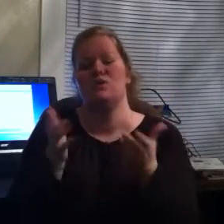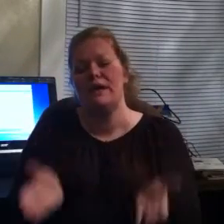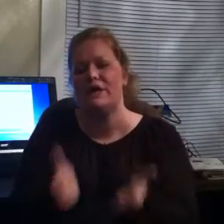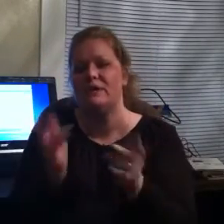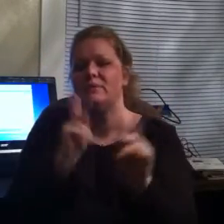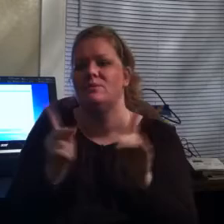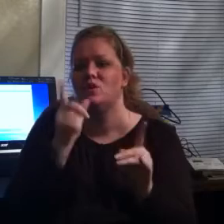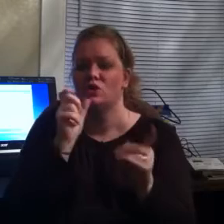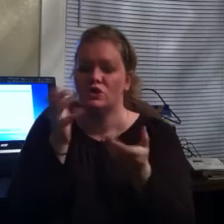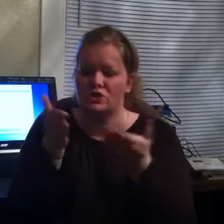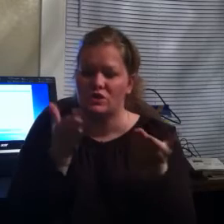selfishly?